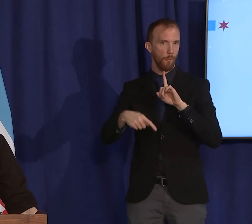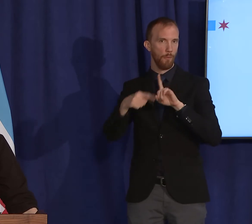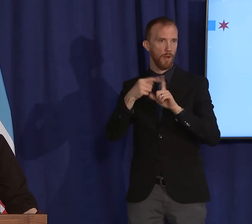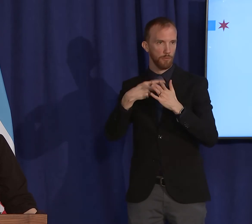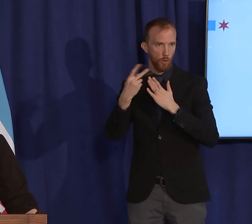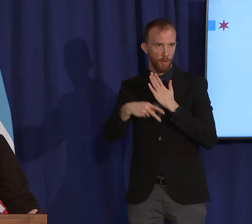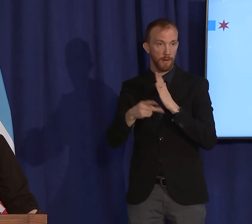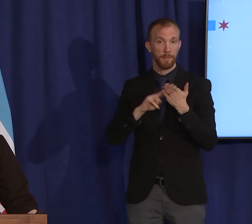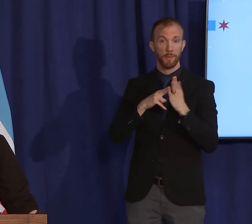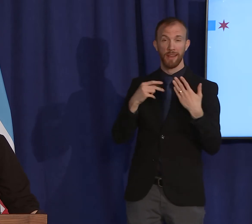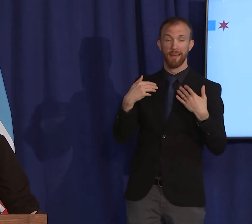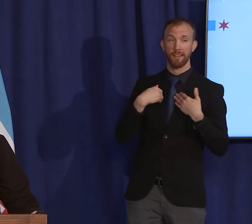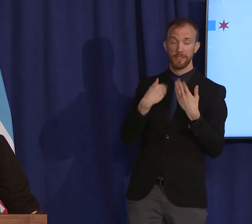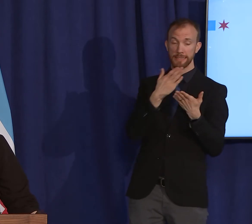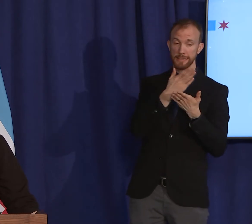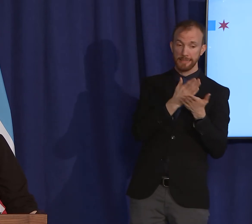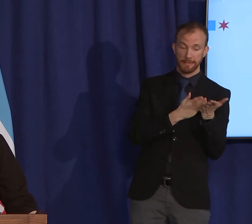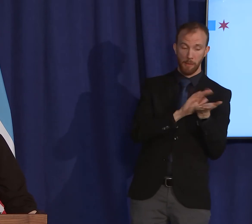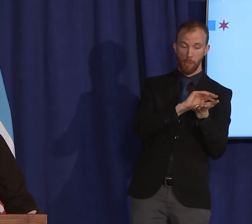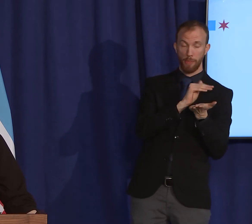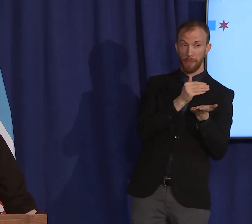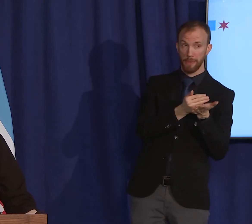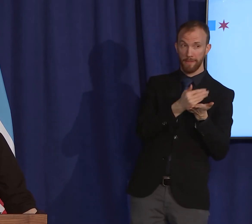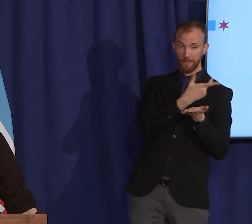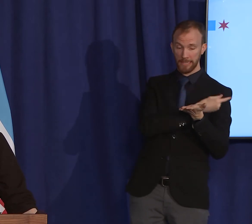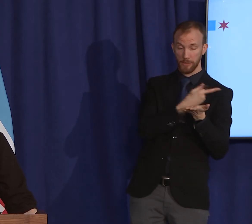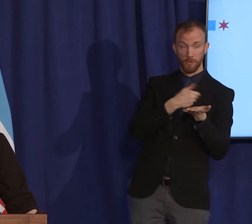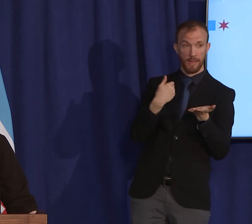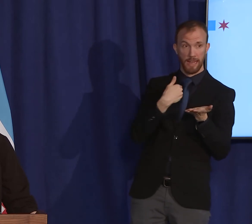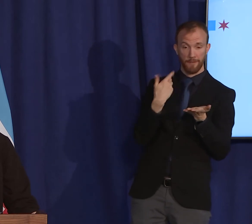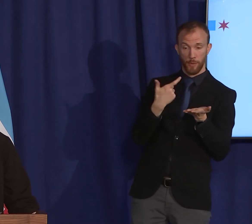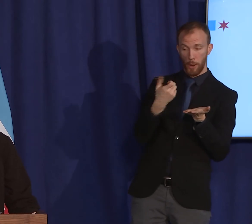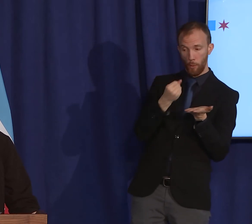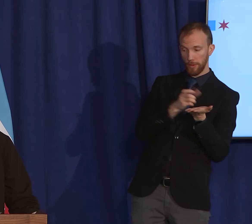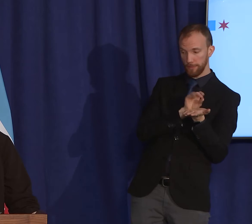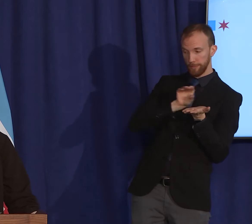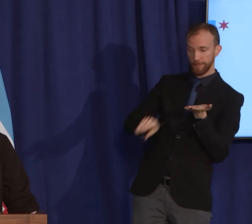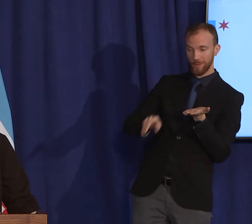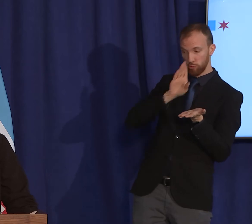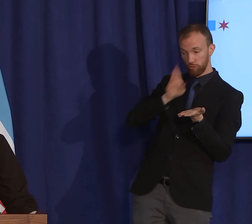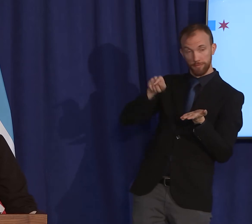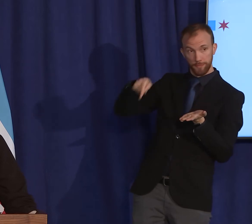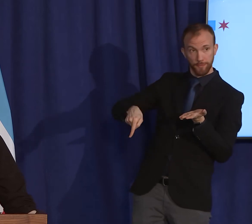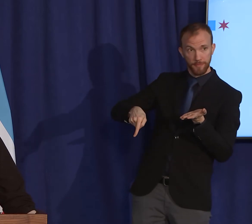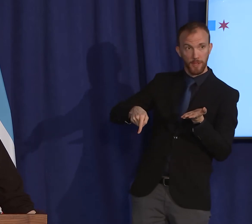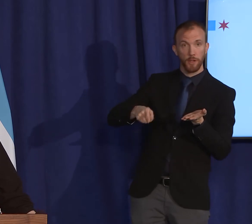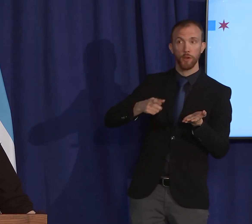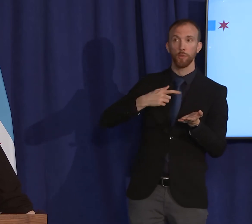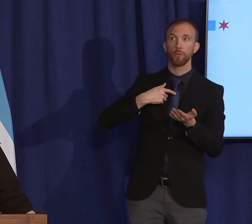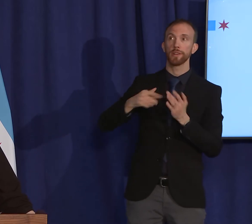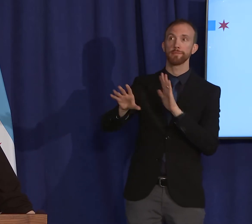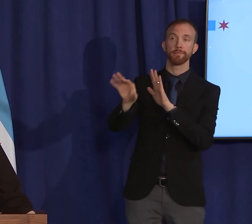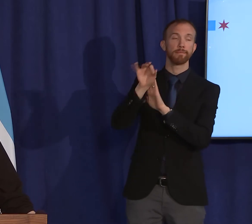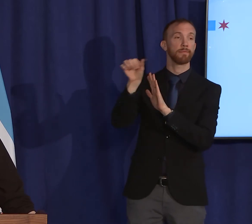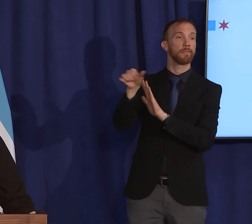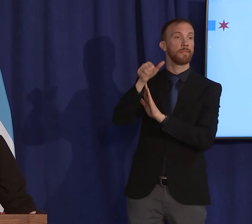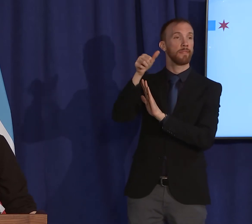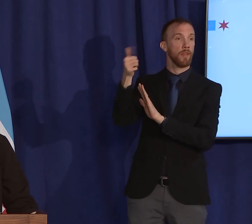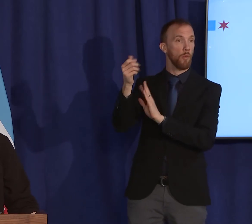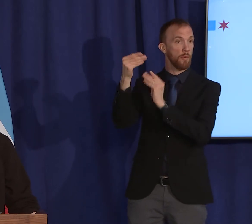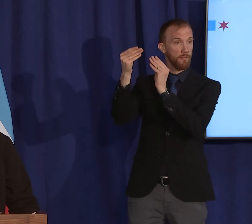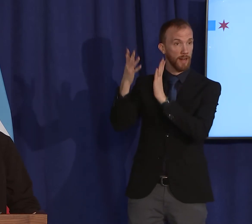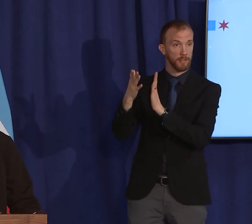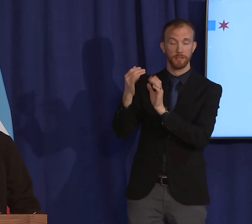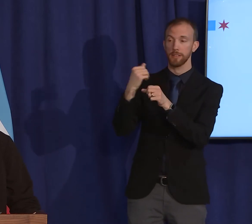directed only for residents of that community. We are bringing in another healthcare provider to make sure that those